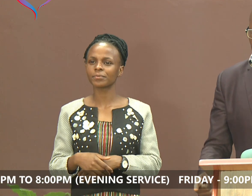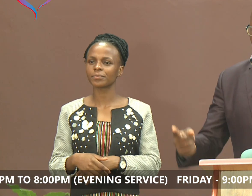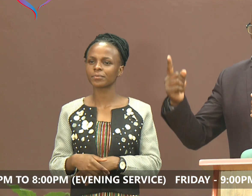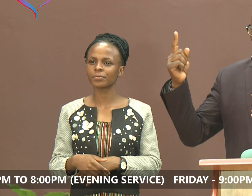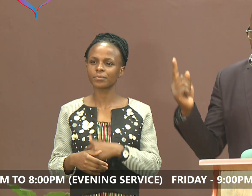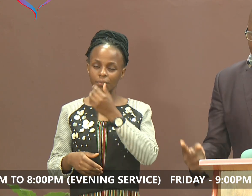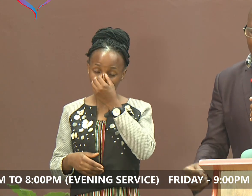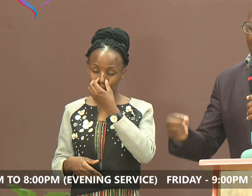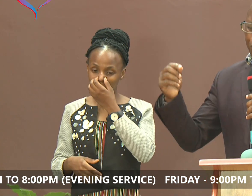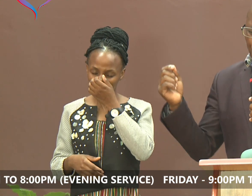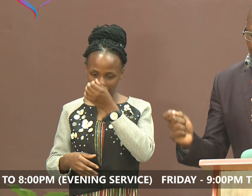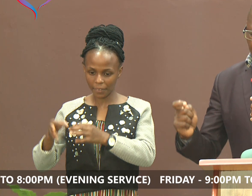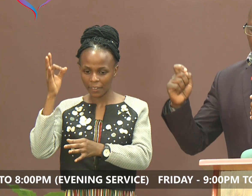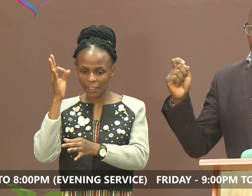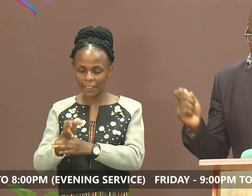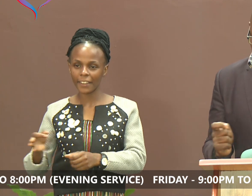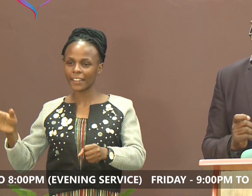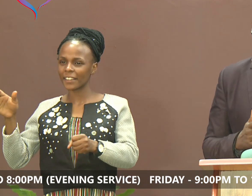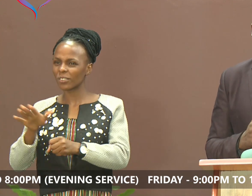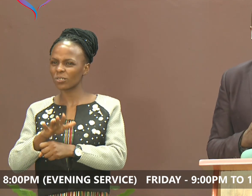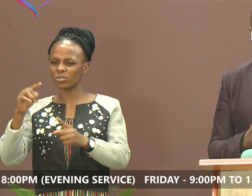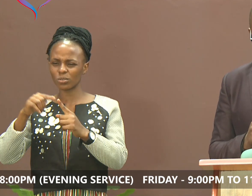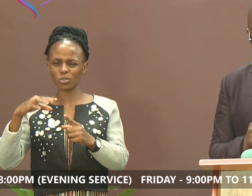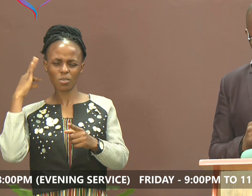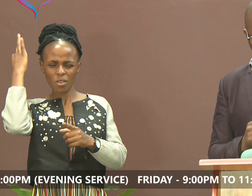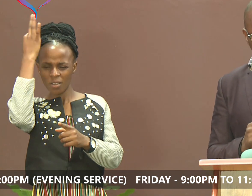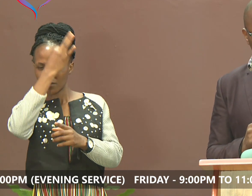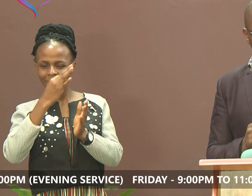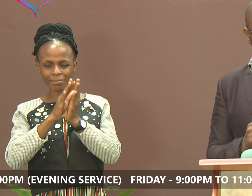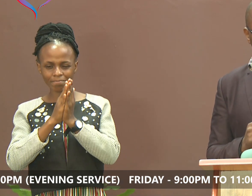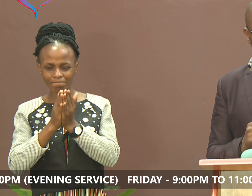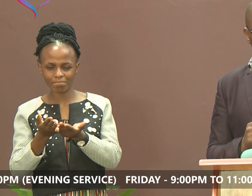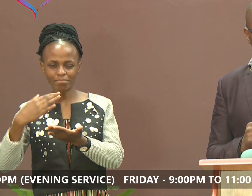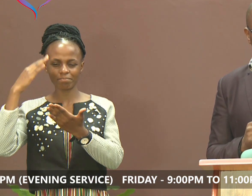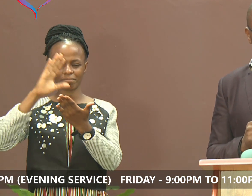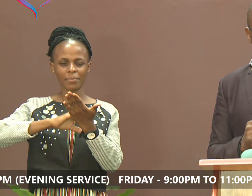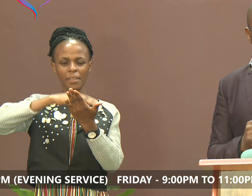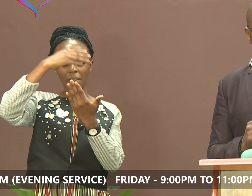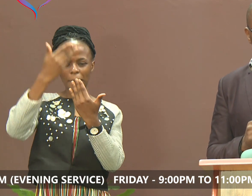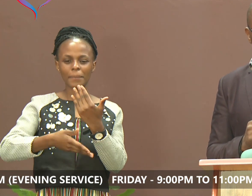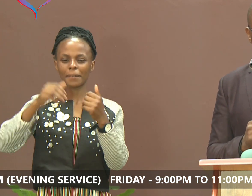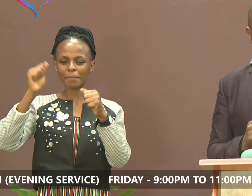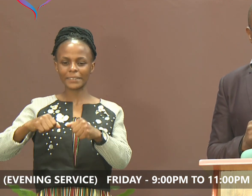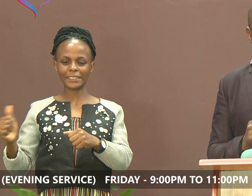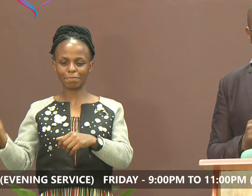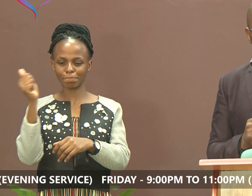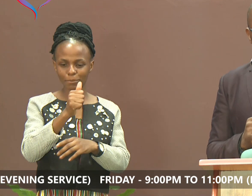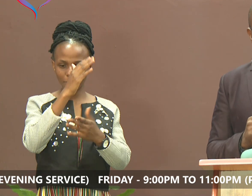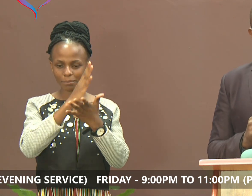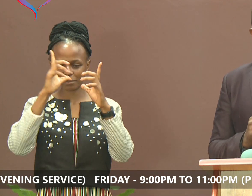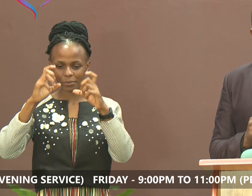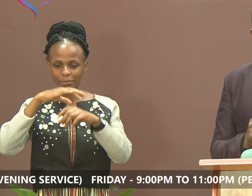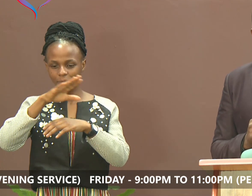their Facebook pages. They have to post all the time. Eranga ku Facebook bamalirivu nnyo besigwa bakola buli kyonna kye balina